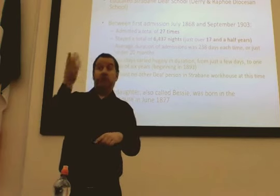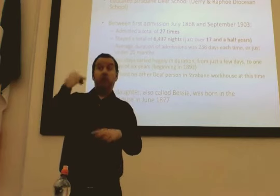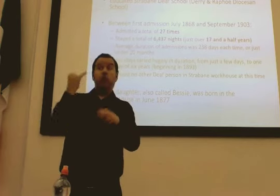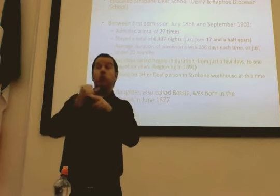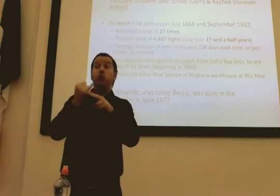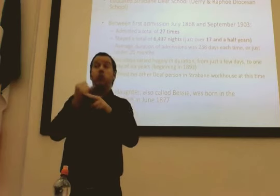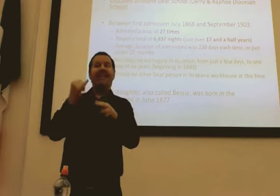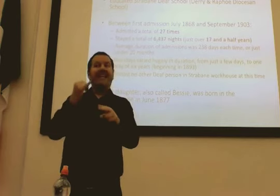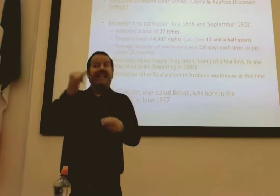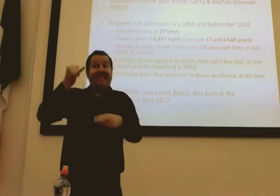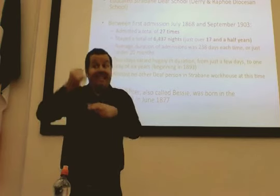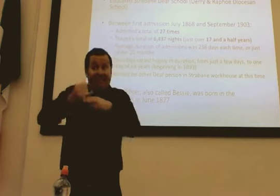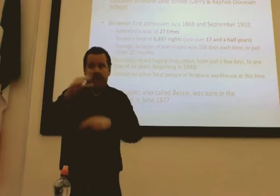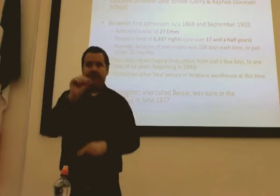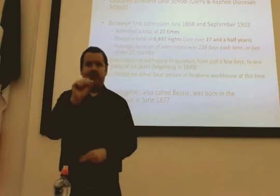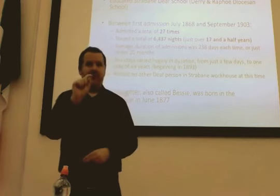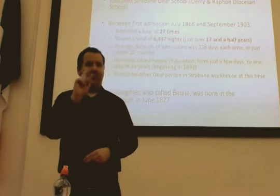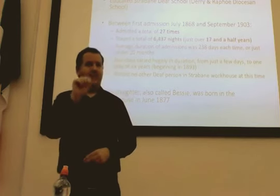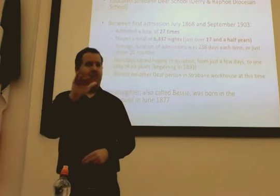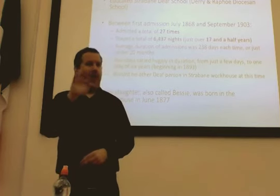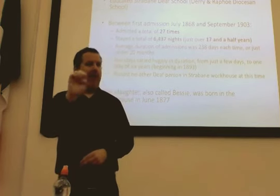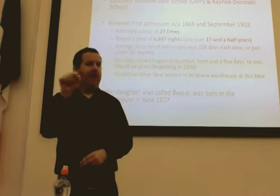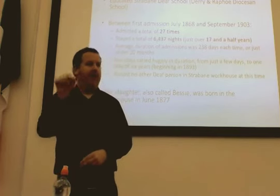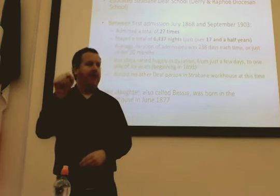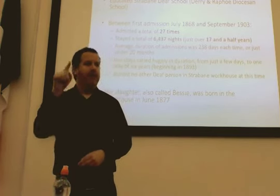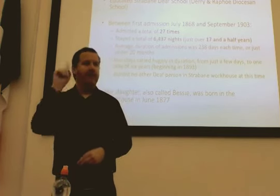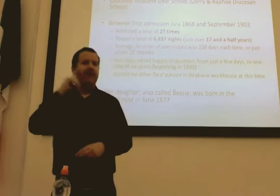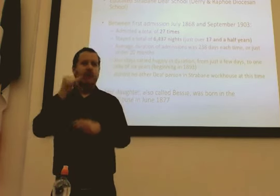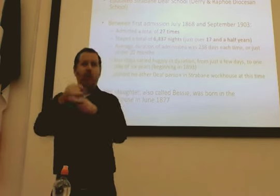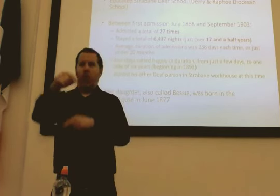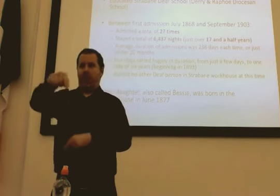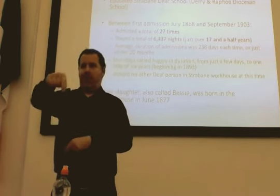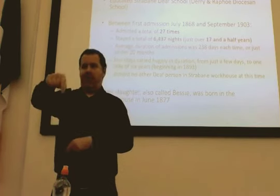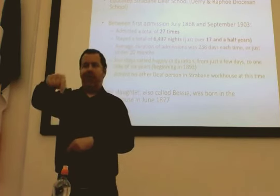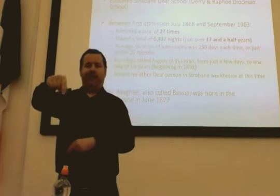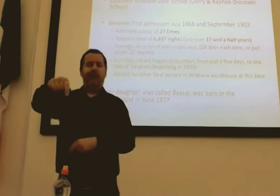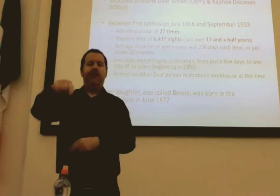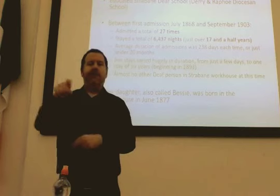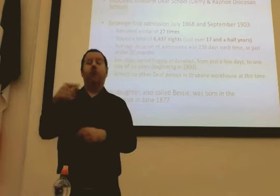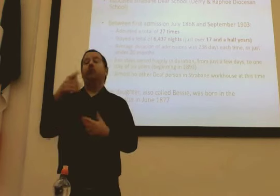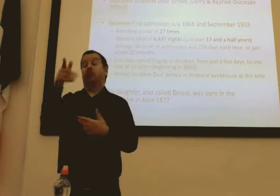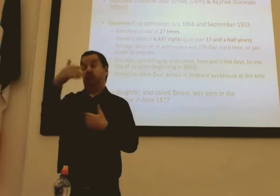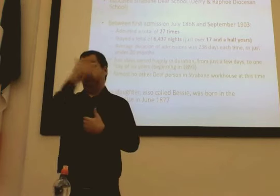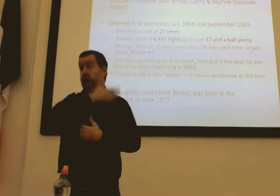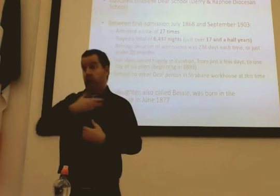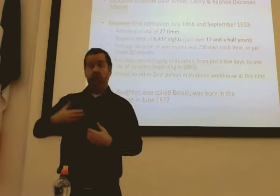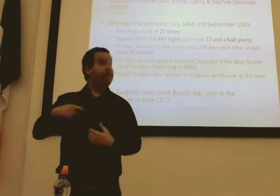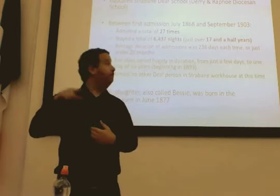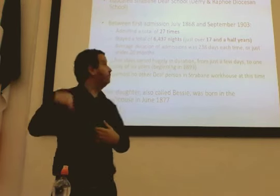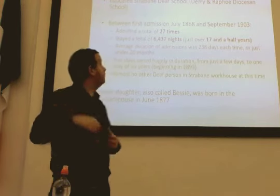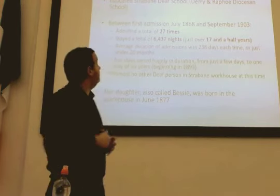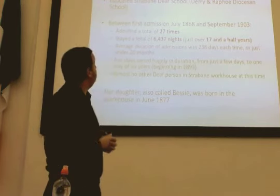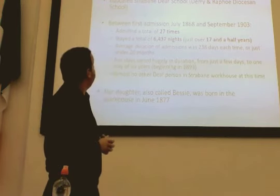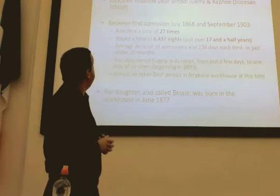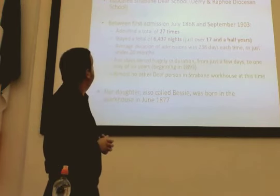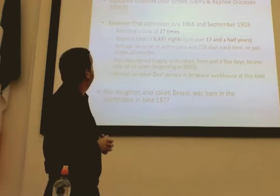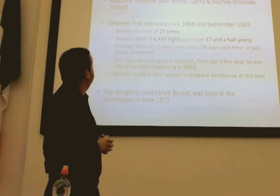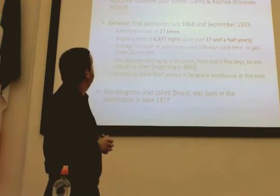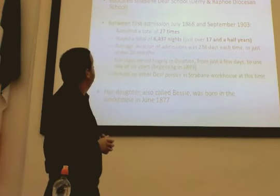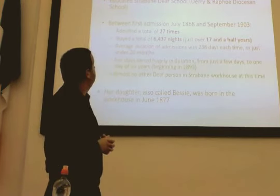Beers, who was in Strabane, in the deaf school there. She was